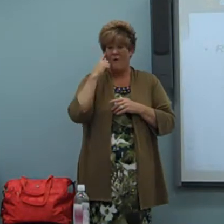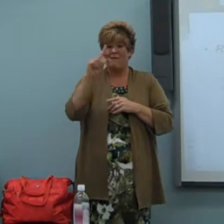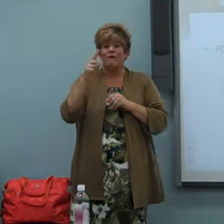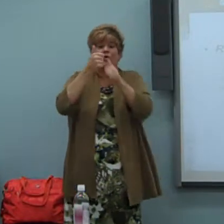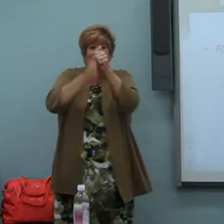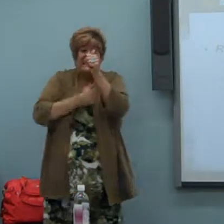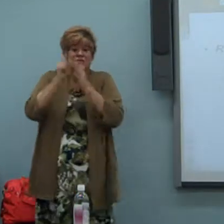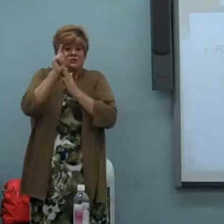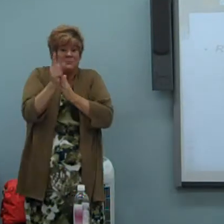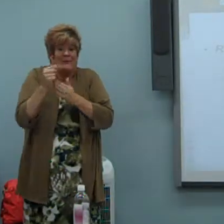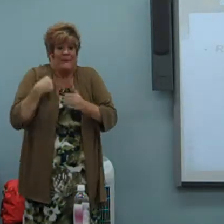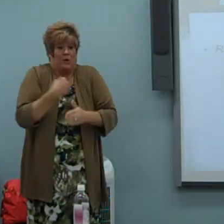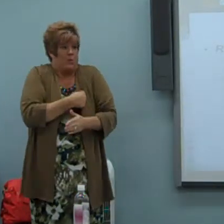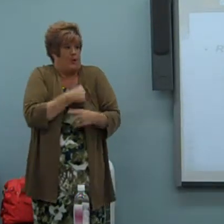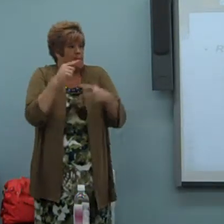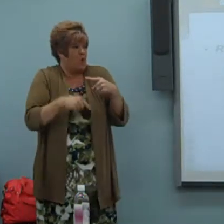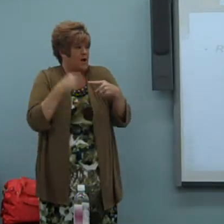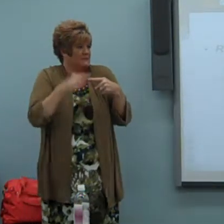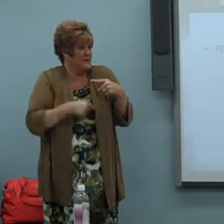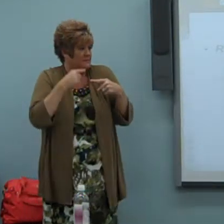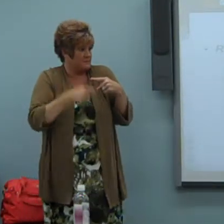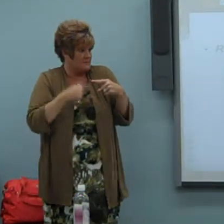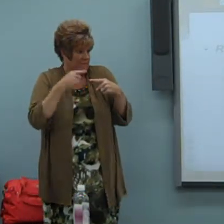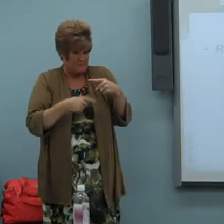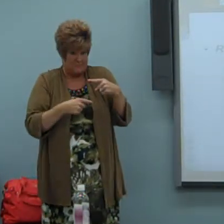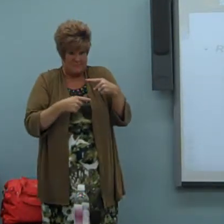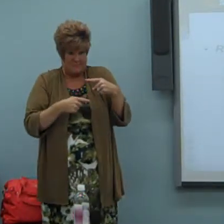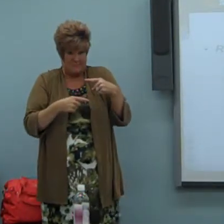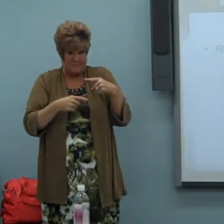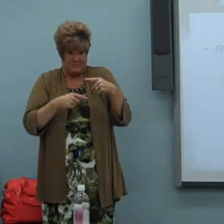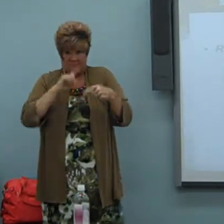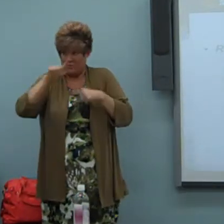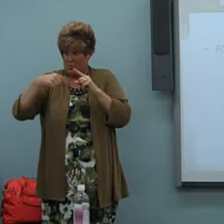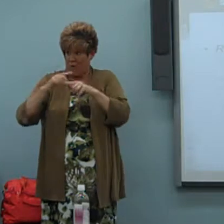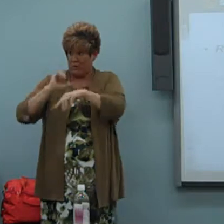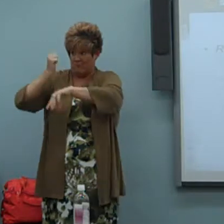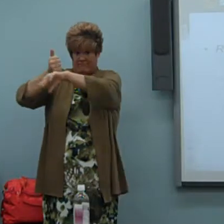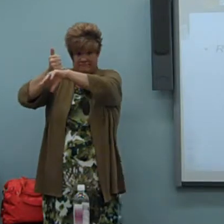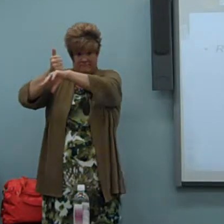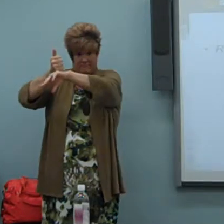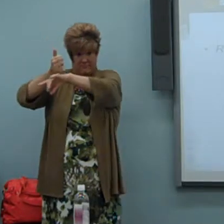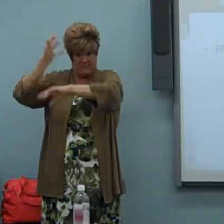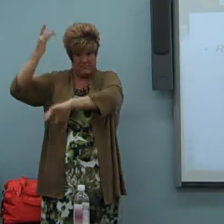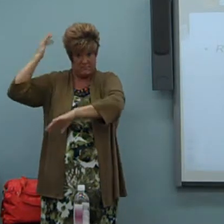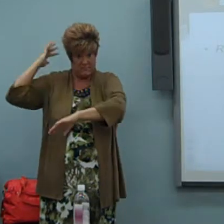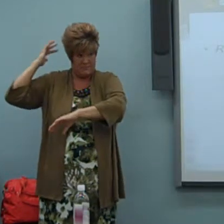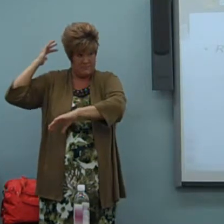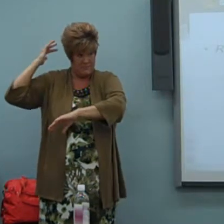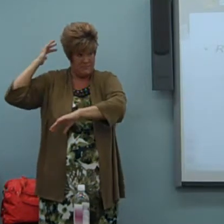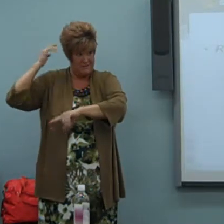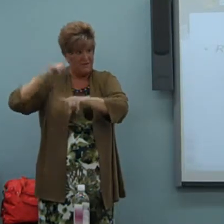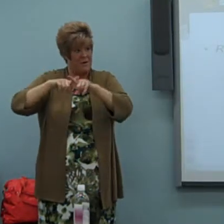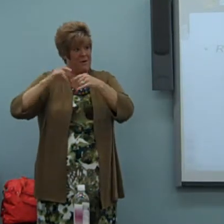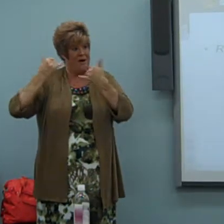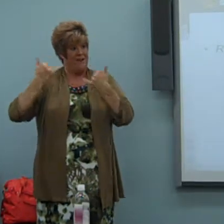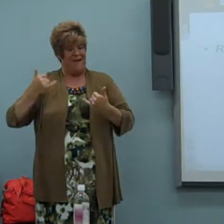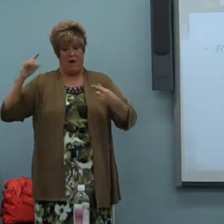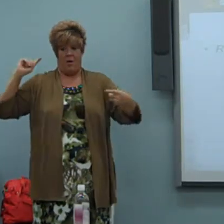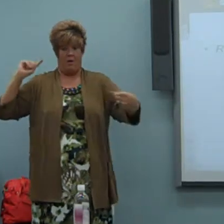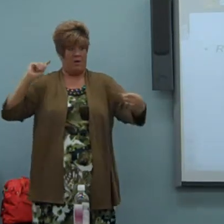$6.74 for each minute. That's how it gets processed. So before, when it was set up.